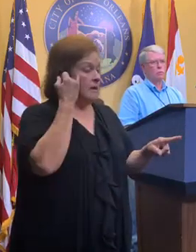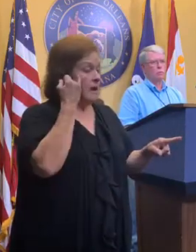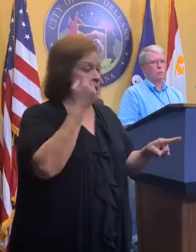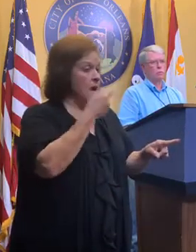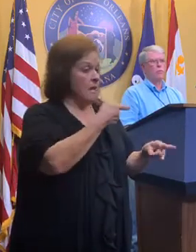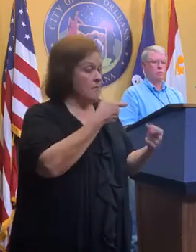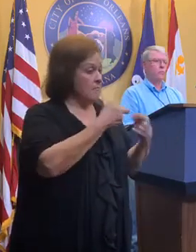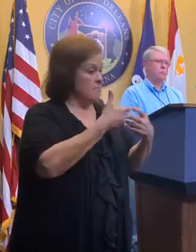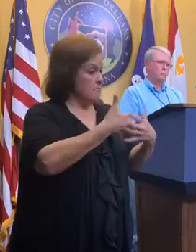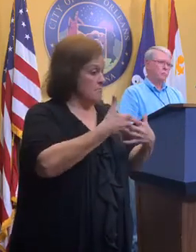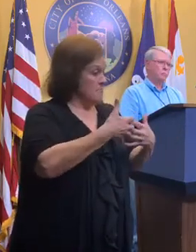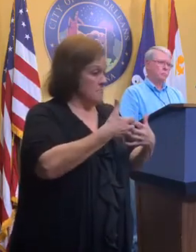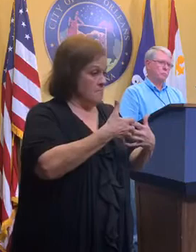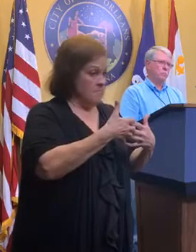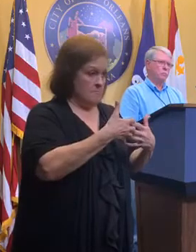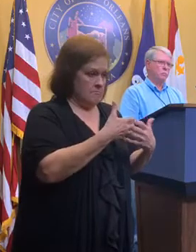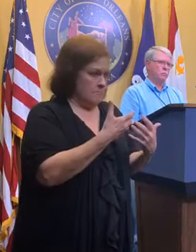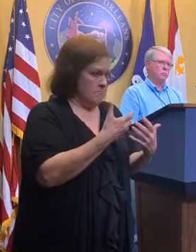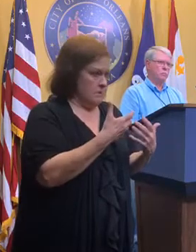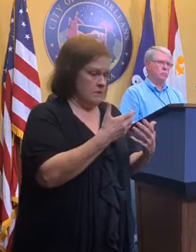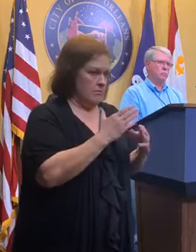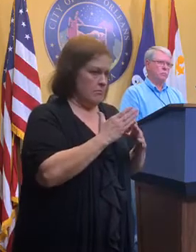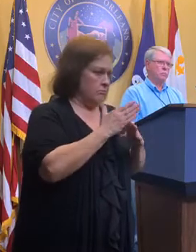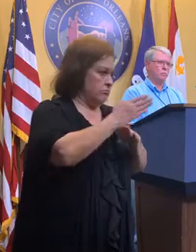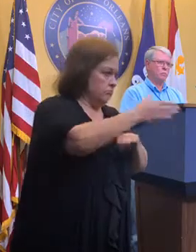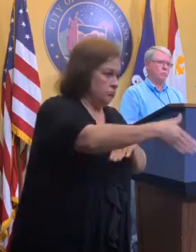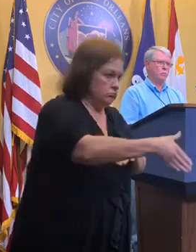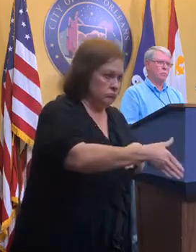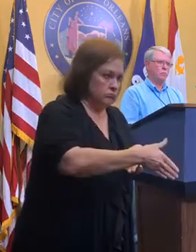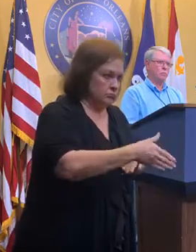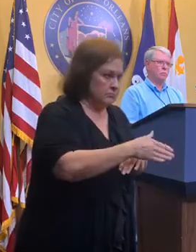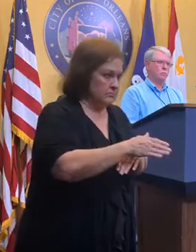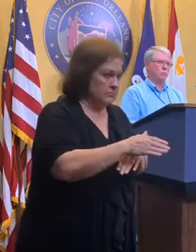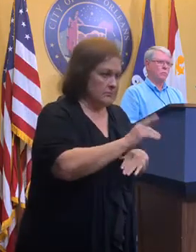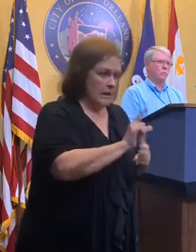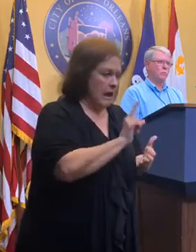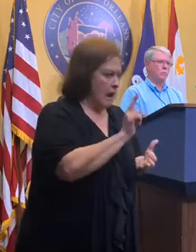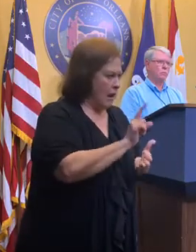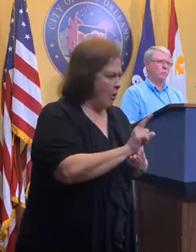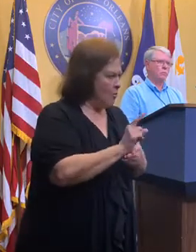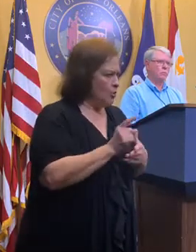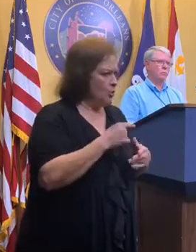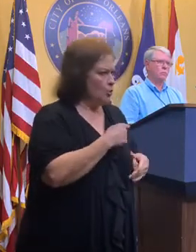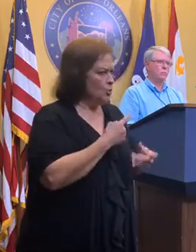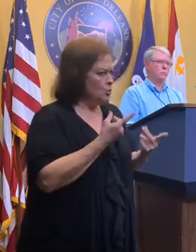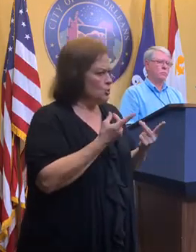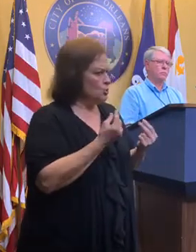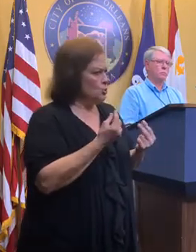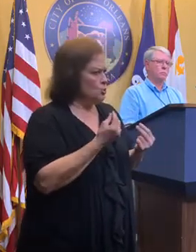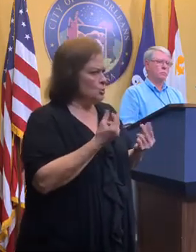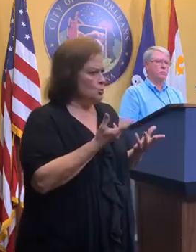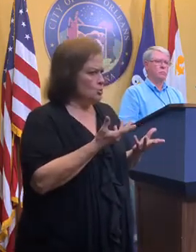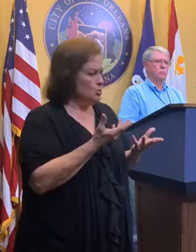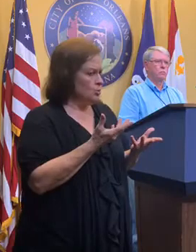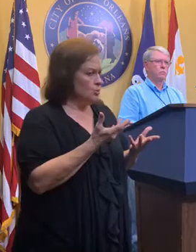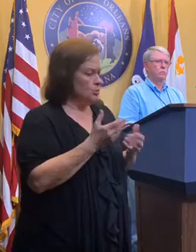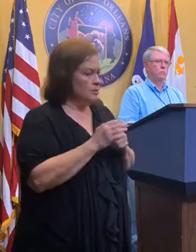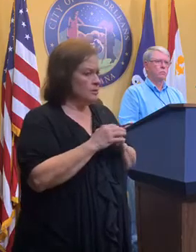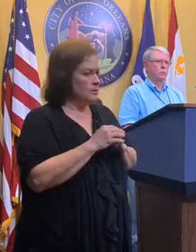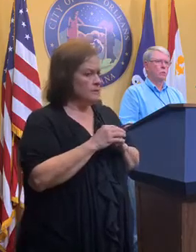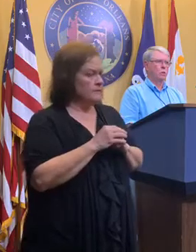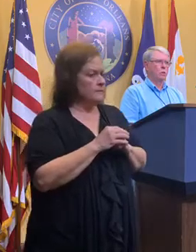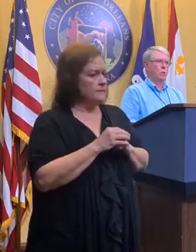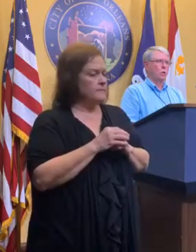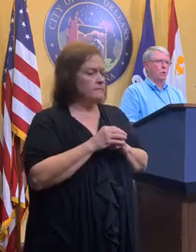15 minutes, or during that 15 minutes, there would not be enough system to be running there would not be enough power to run the system at